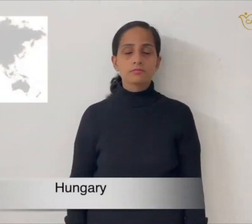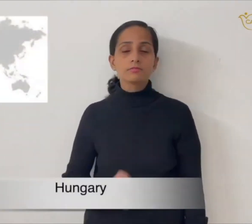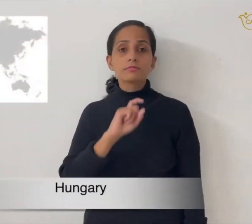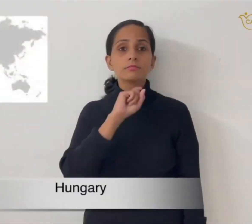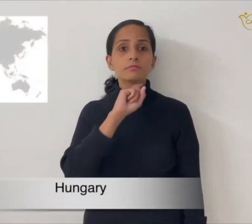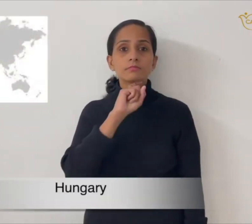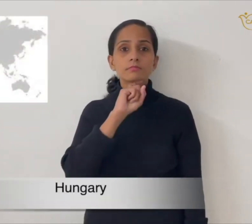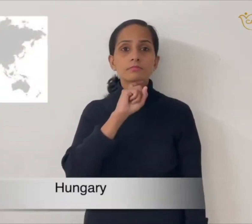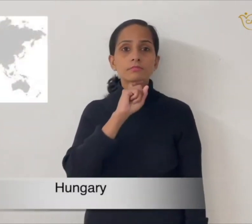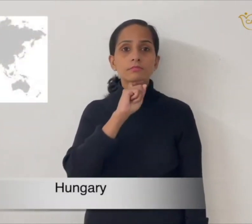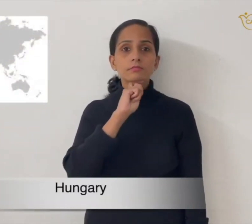Hungary,